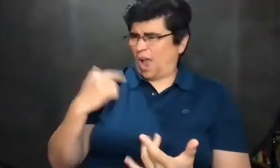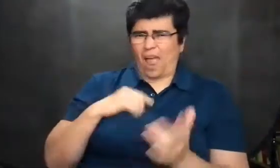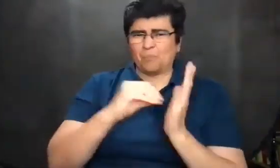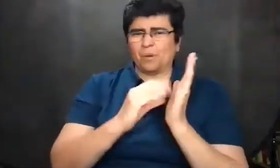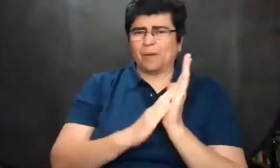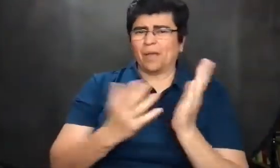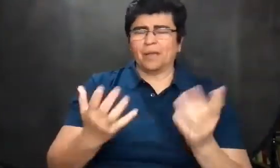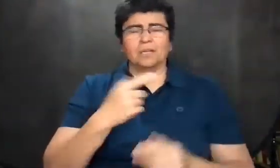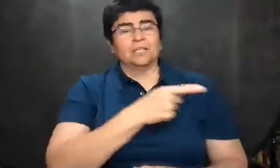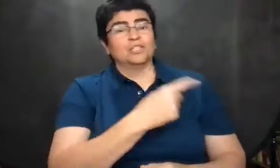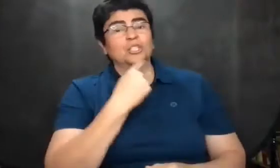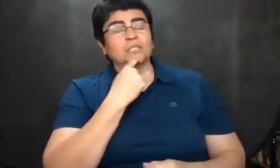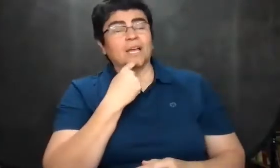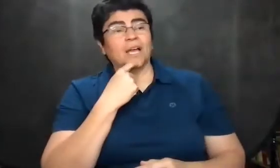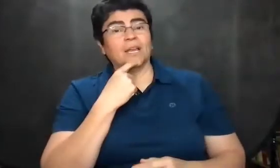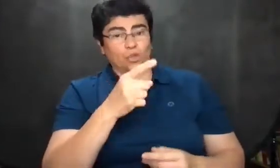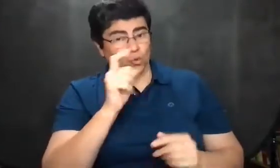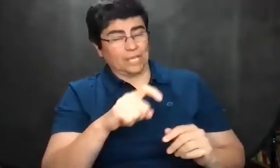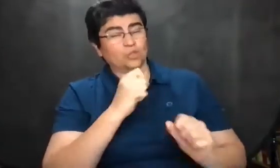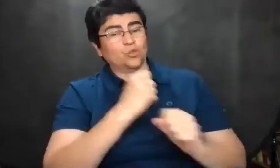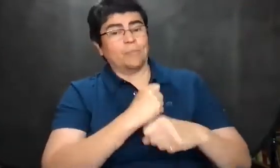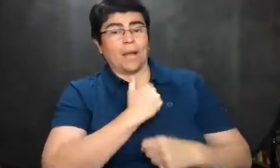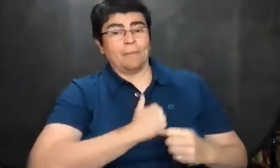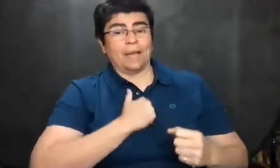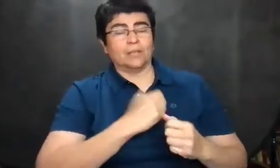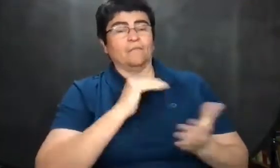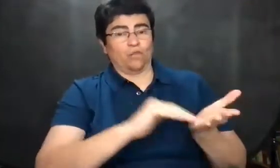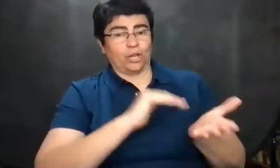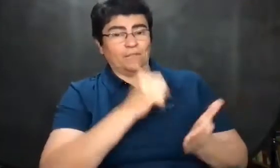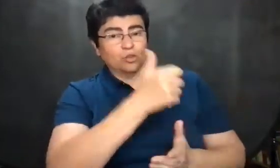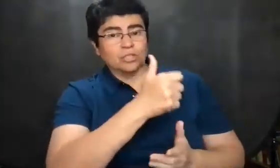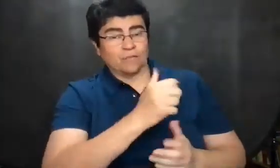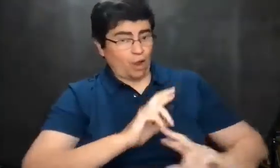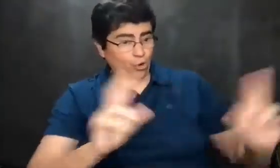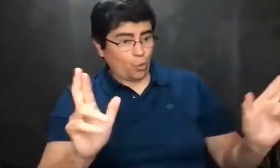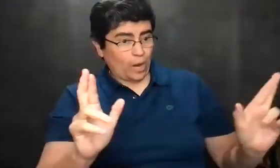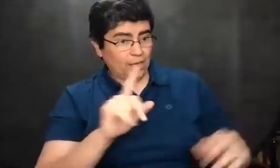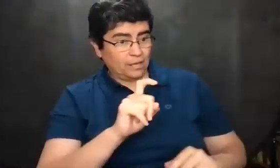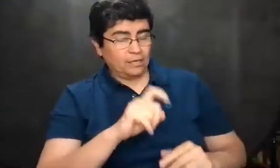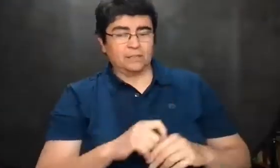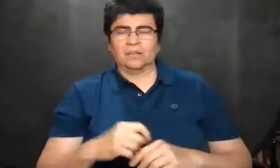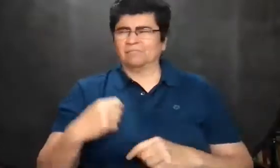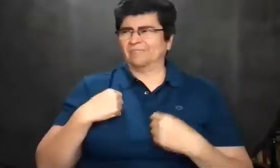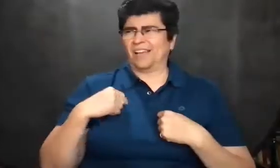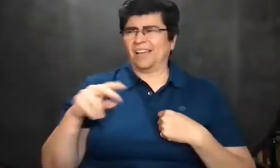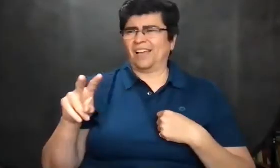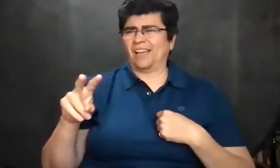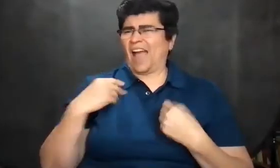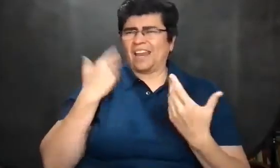said, you need to make amends. You need to forgive yourself. Are you ready to do that? And I was like, I didn't know what she was talking about. I was like,